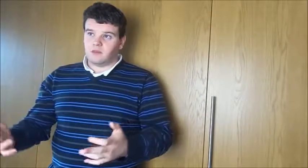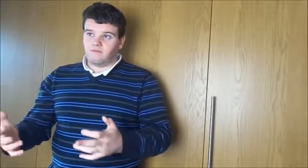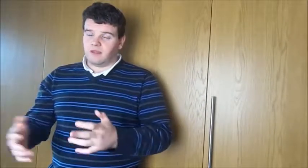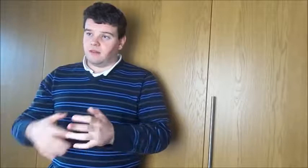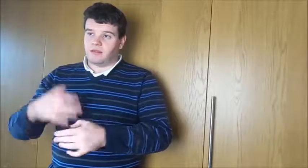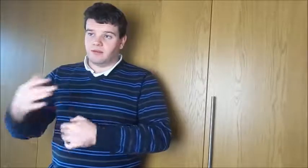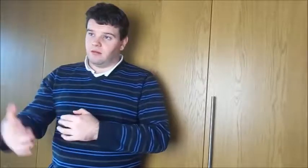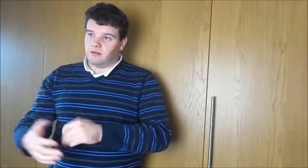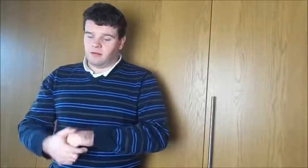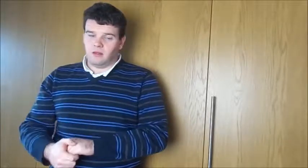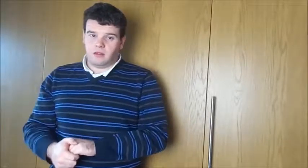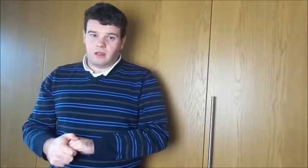things,